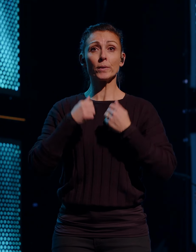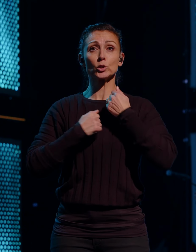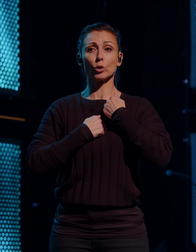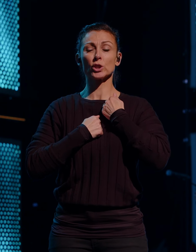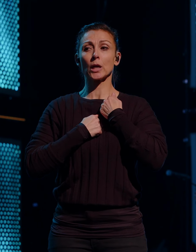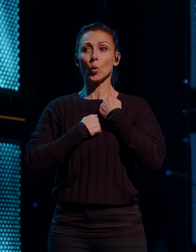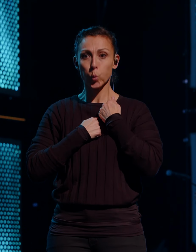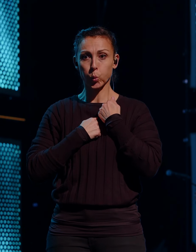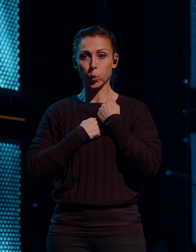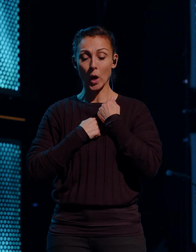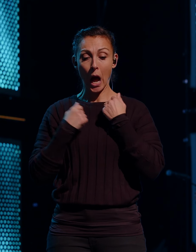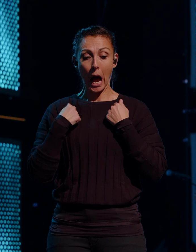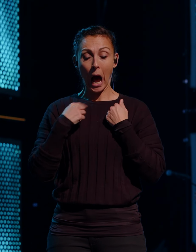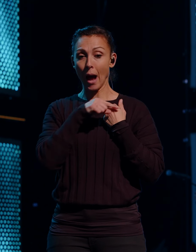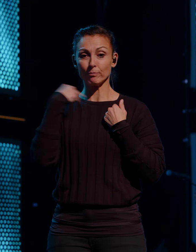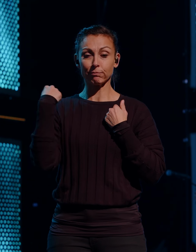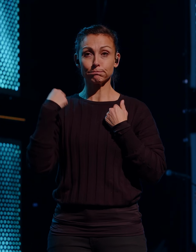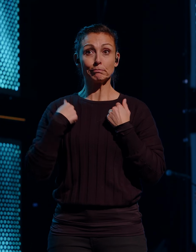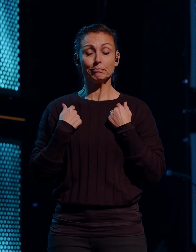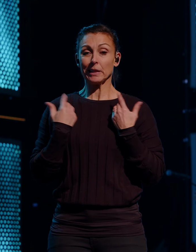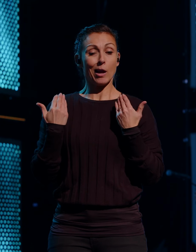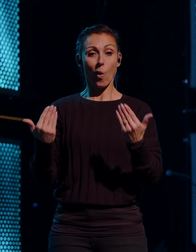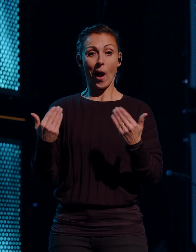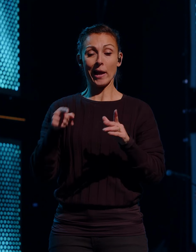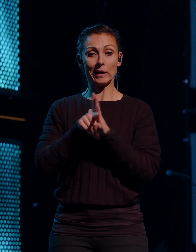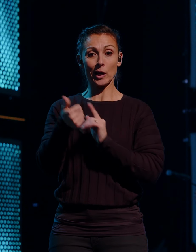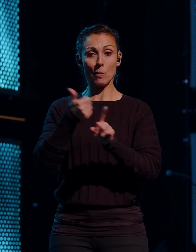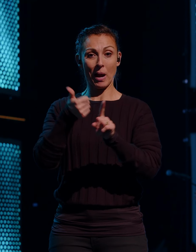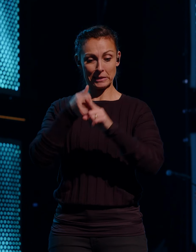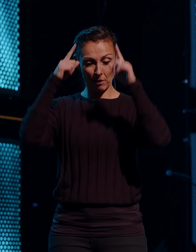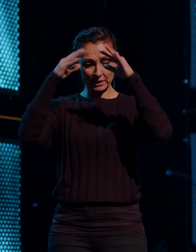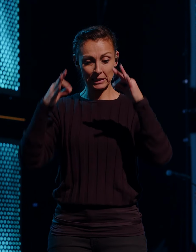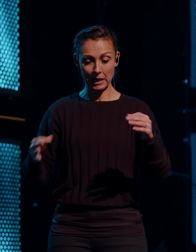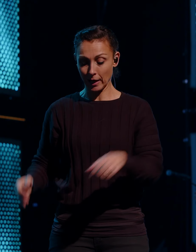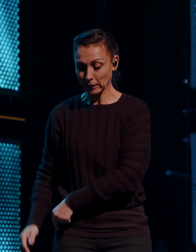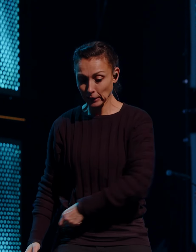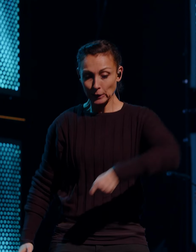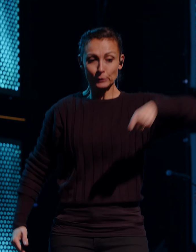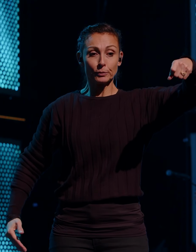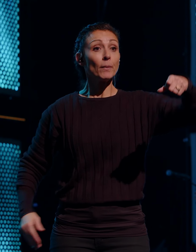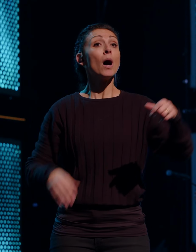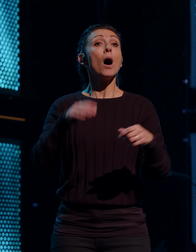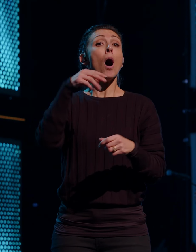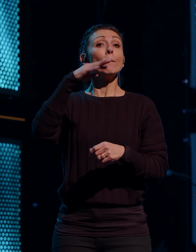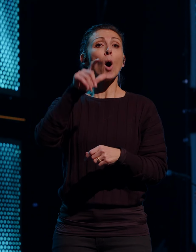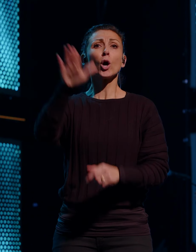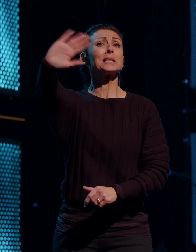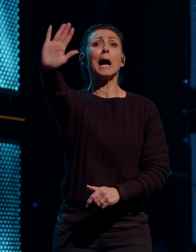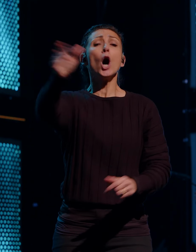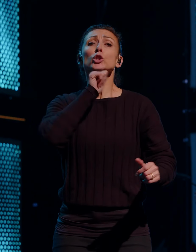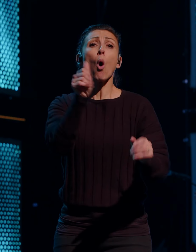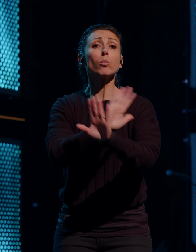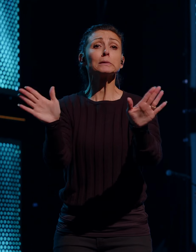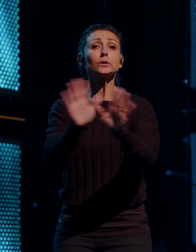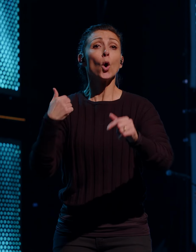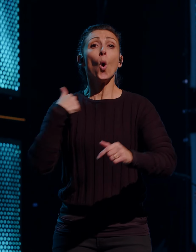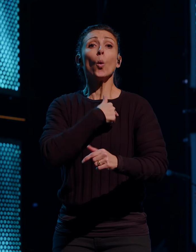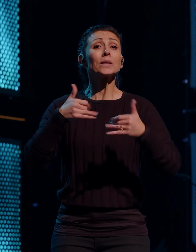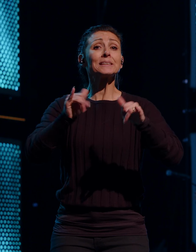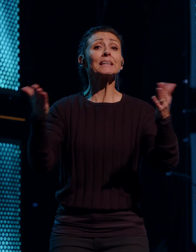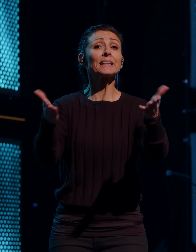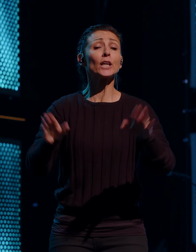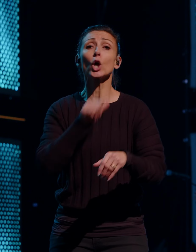escaped. But Paul cried out with a loud voice, 'Do not harm yourself, for we are here. We're all here.' And the jailer called for the